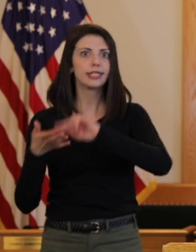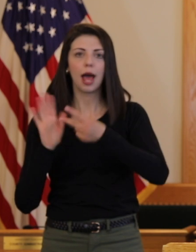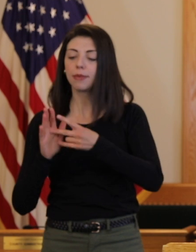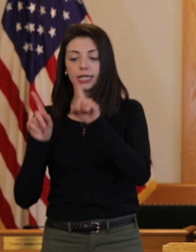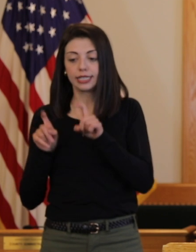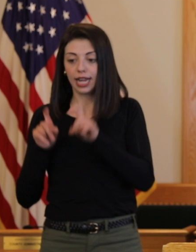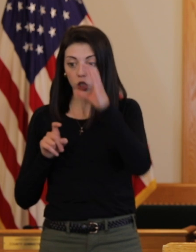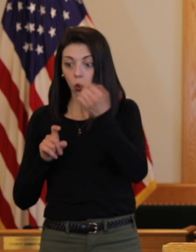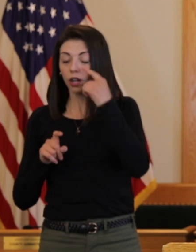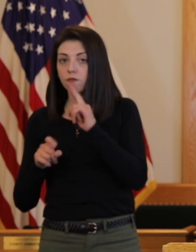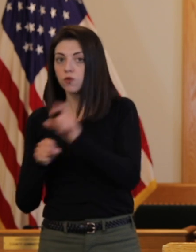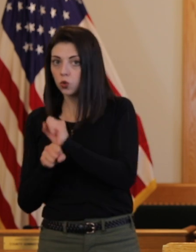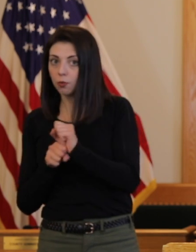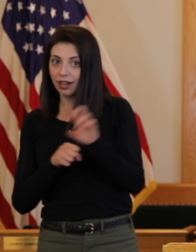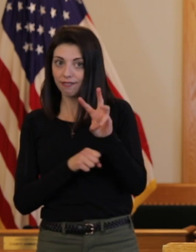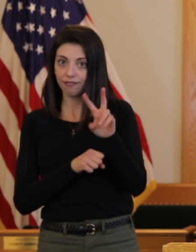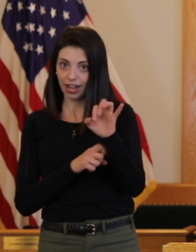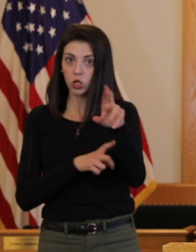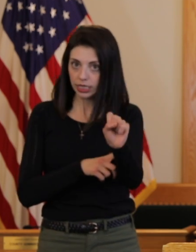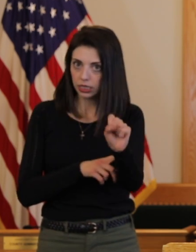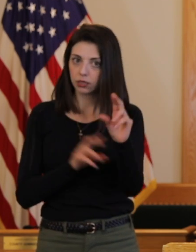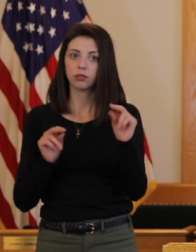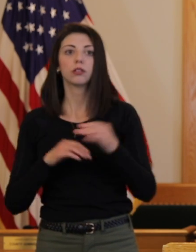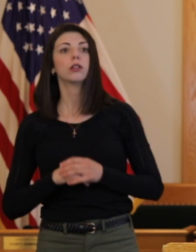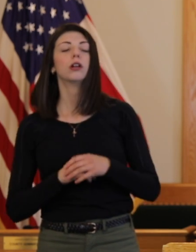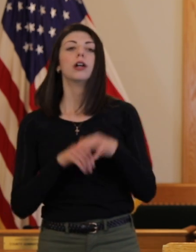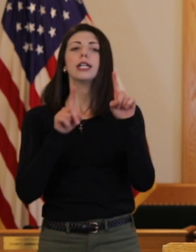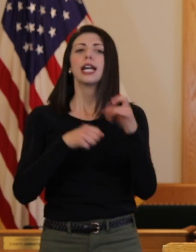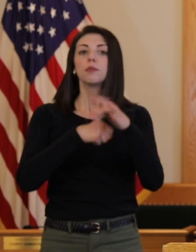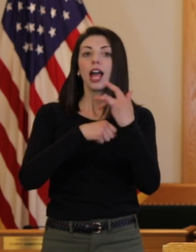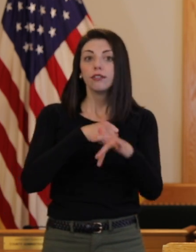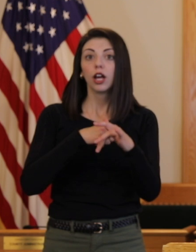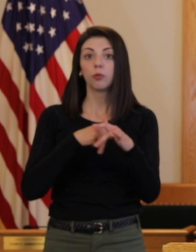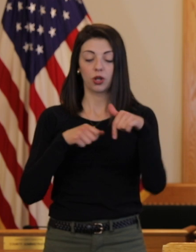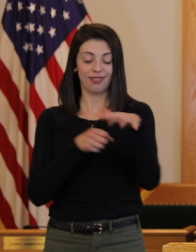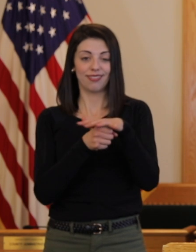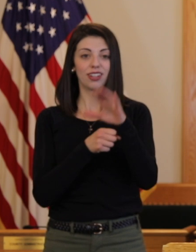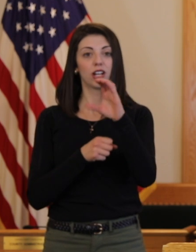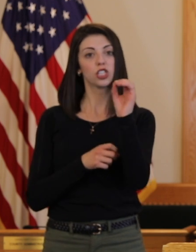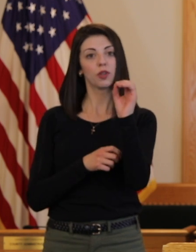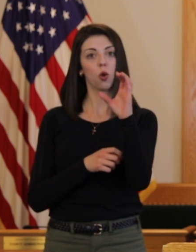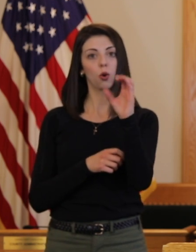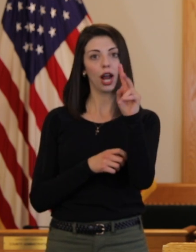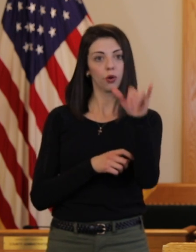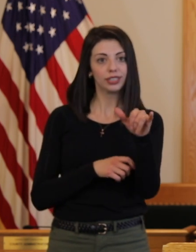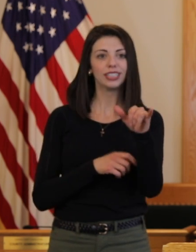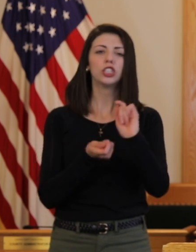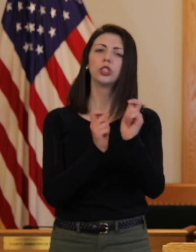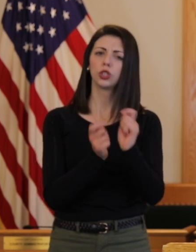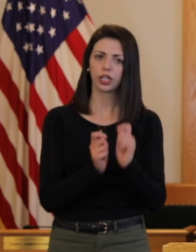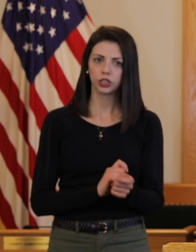actual virus. Testing availability in Oswego County is changing frequently based on new providers offering